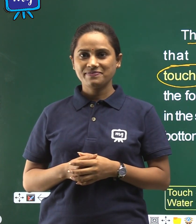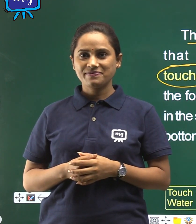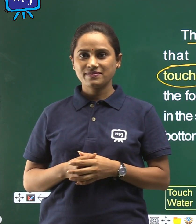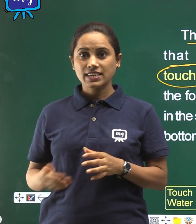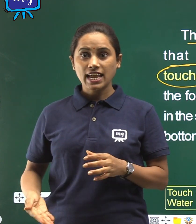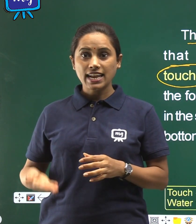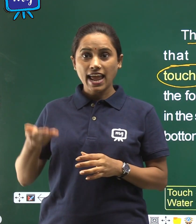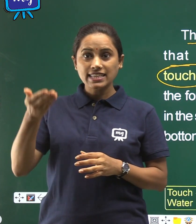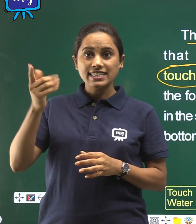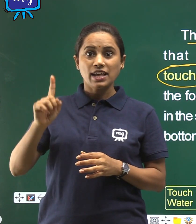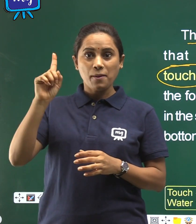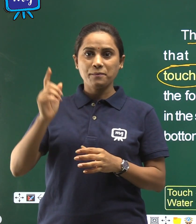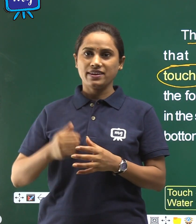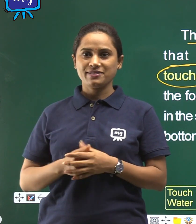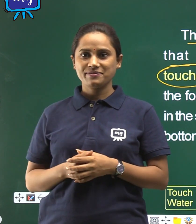rises up